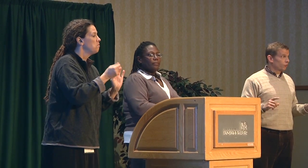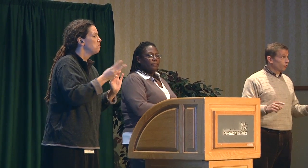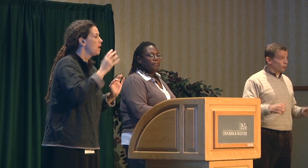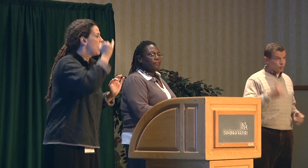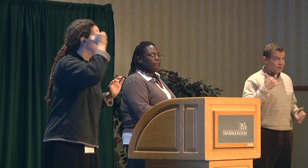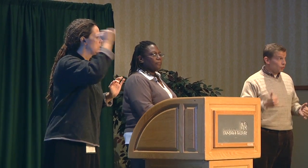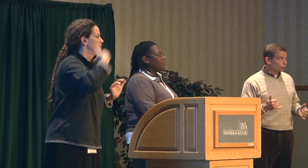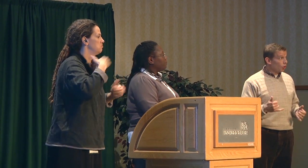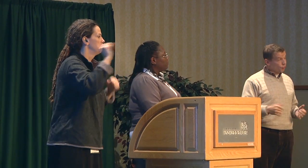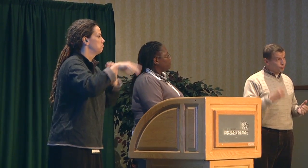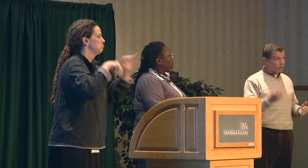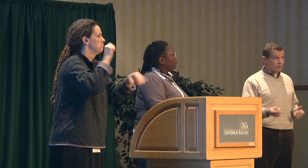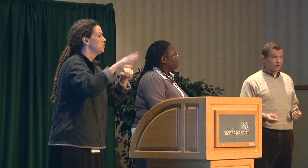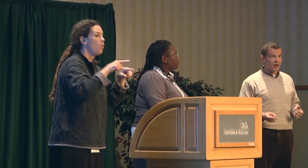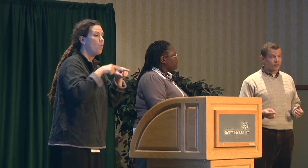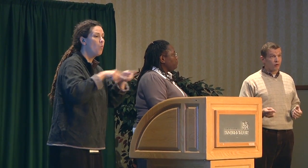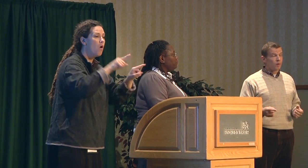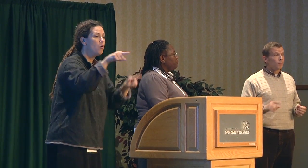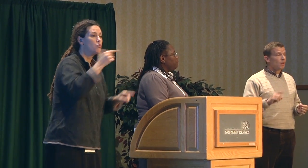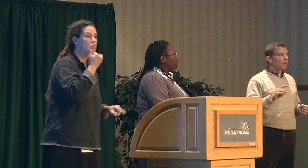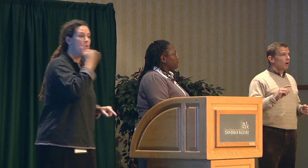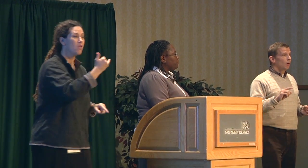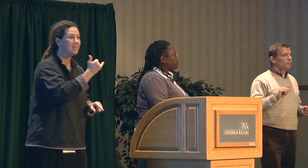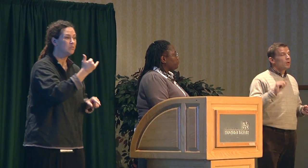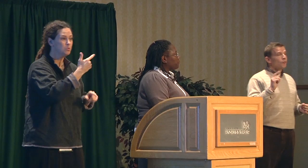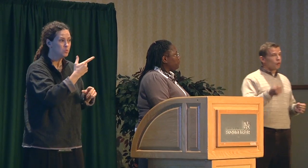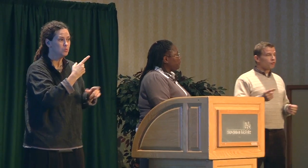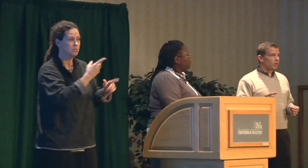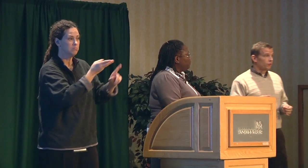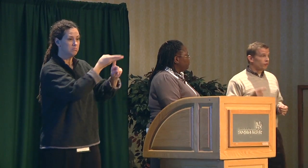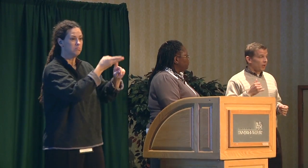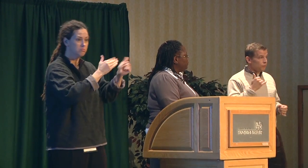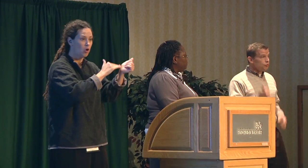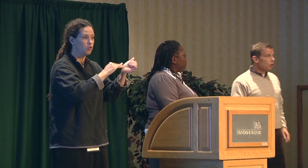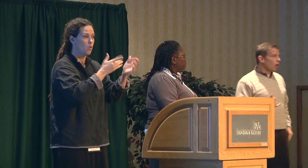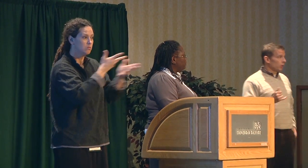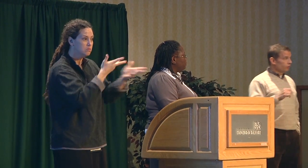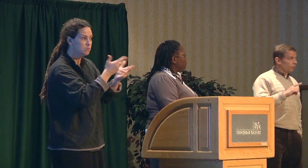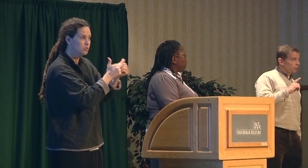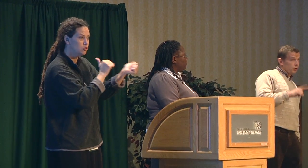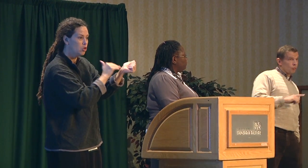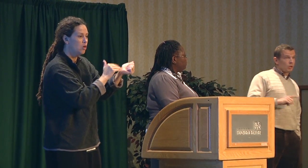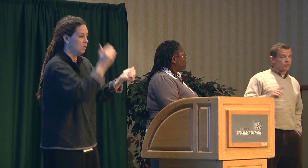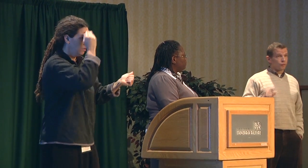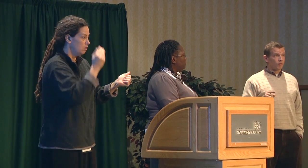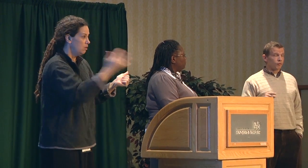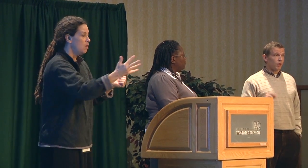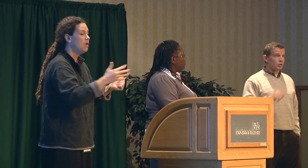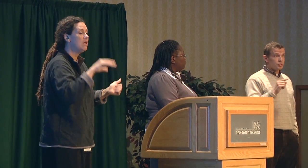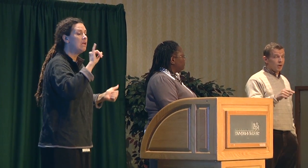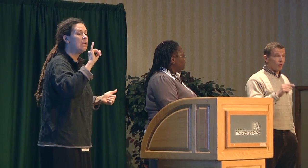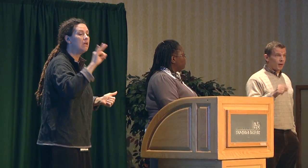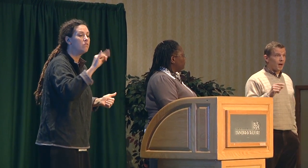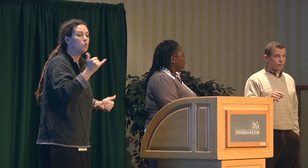want to consider when you're making those calls to try to get your doctor. First thing is that if you call into the video relay service